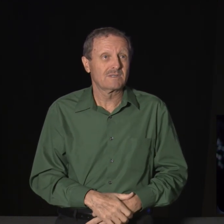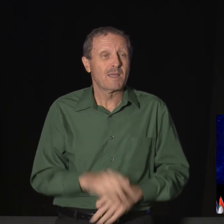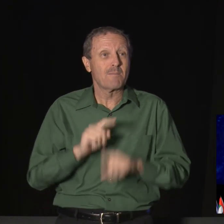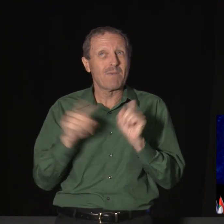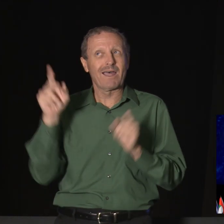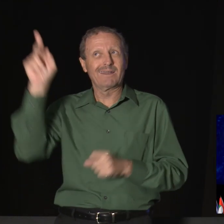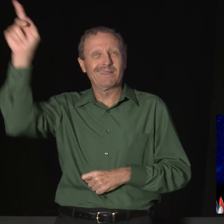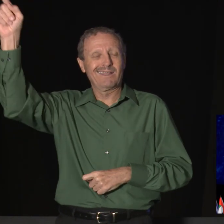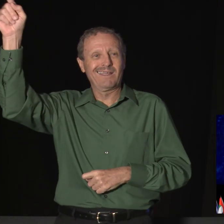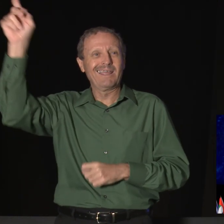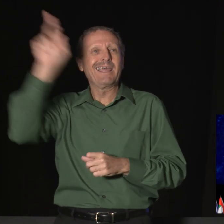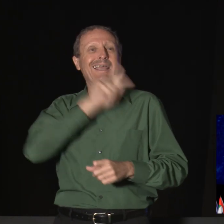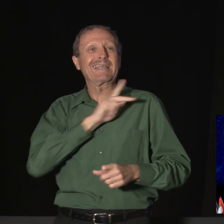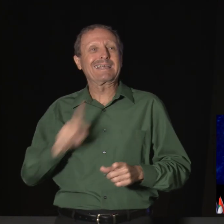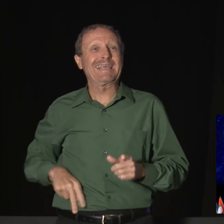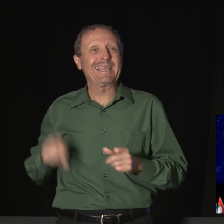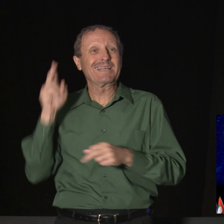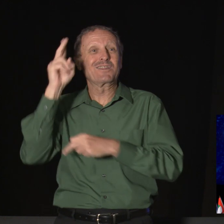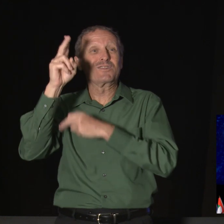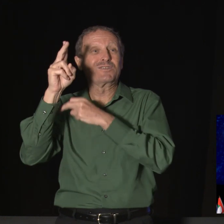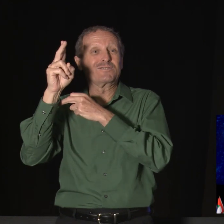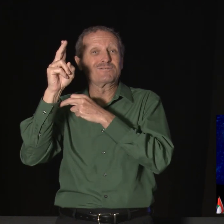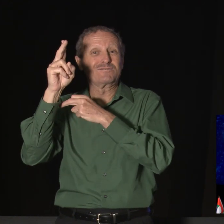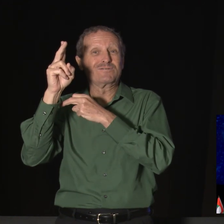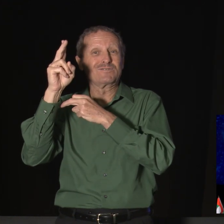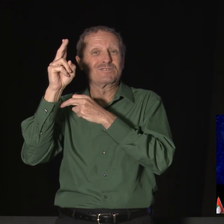But the King of the Universe does.